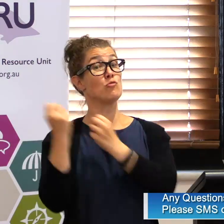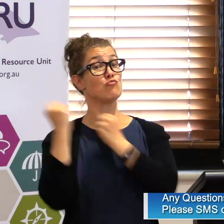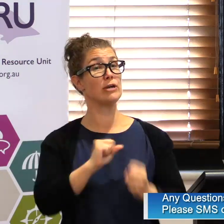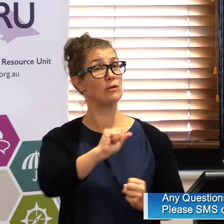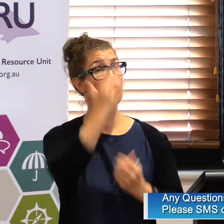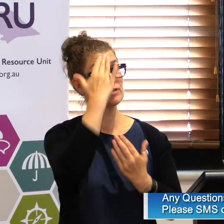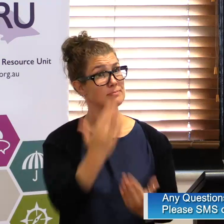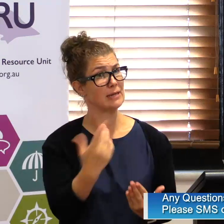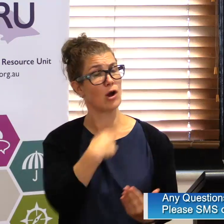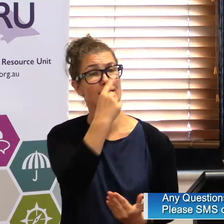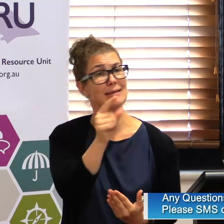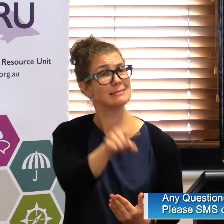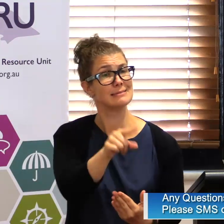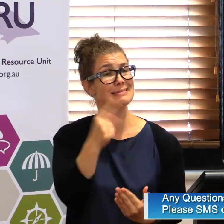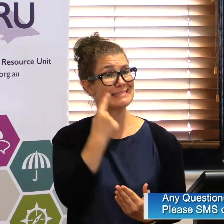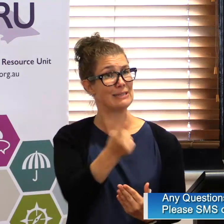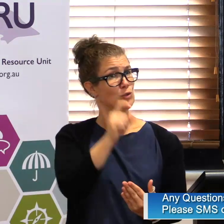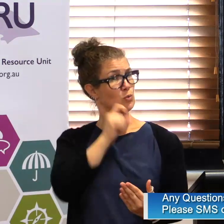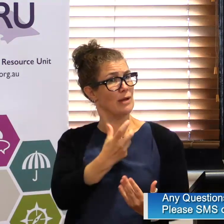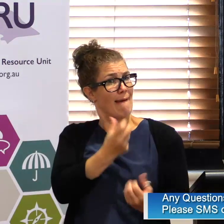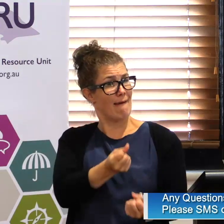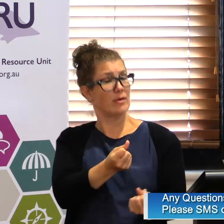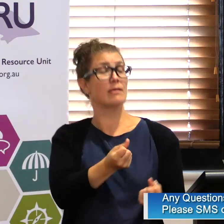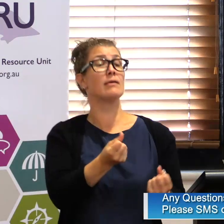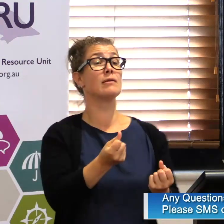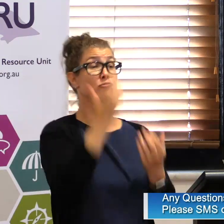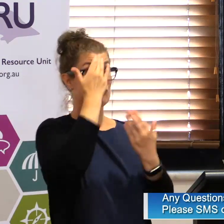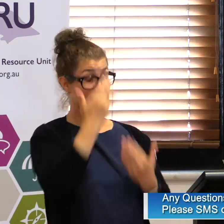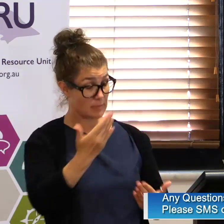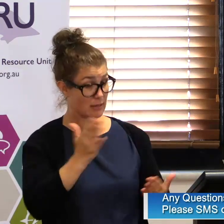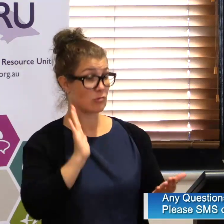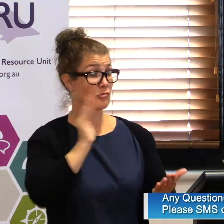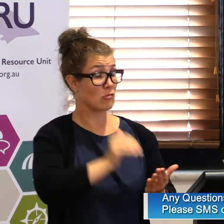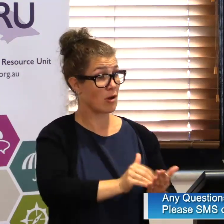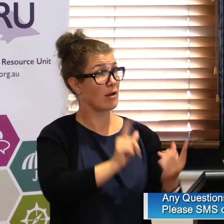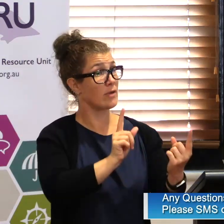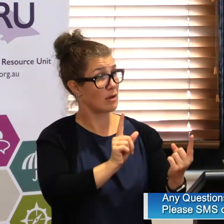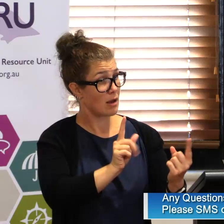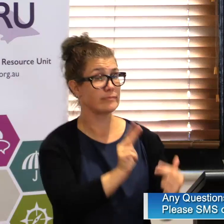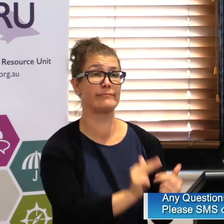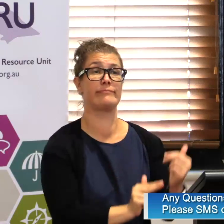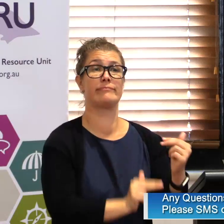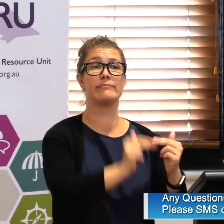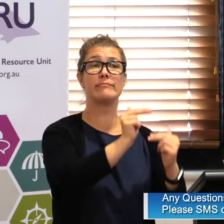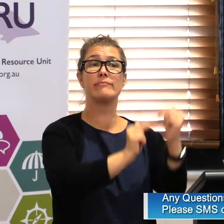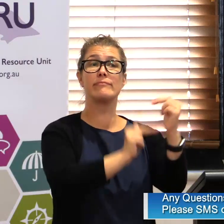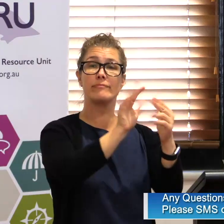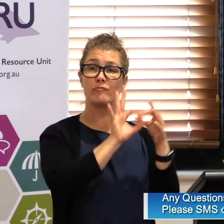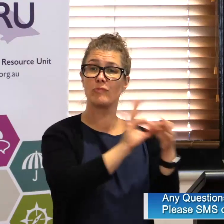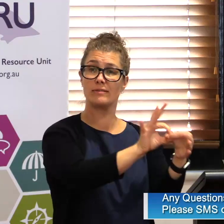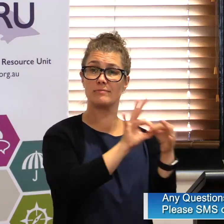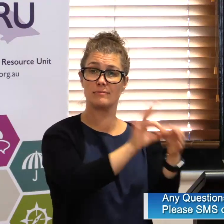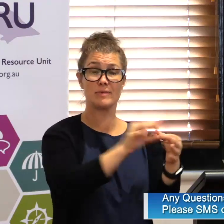you would do, then you will have that relationship. That's what drives. We're very relational